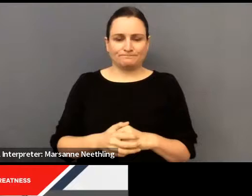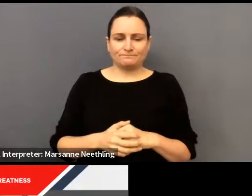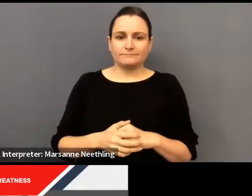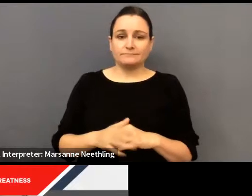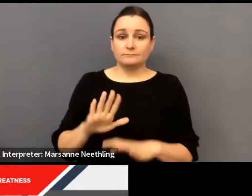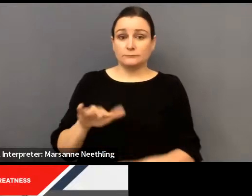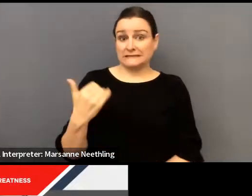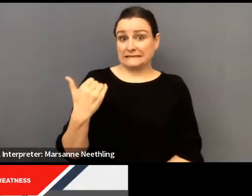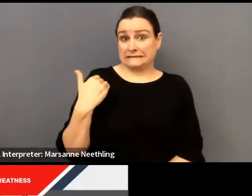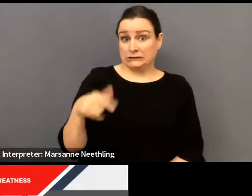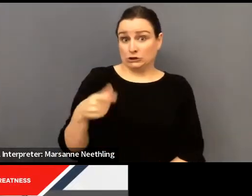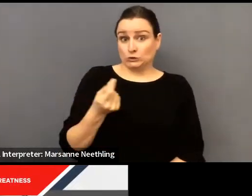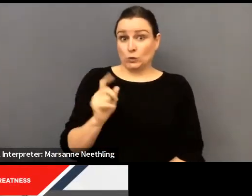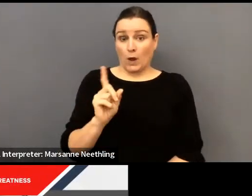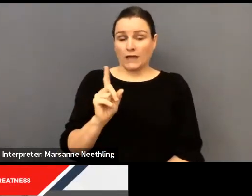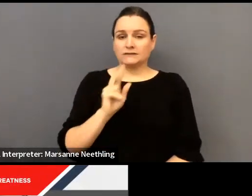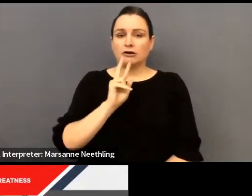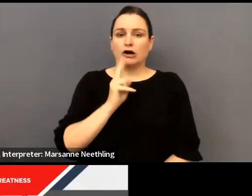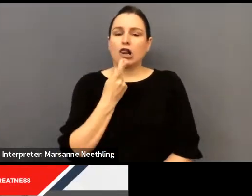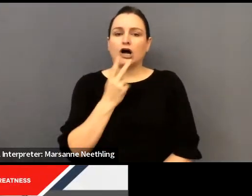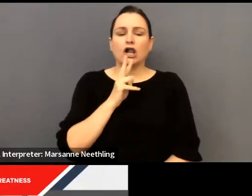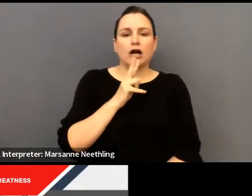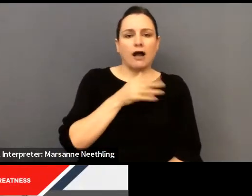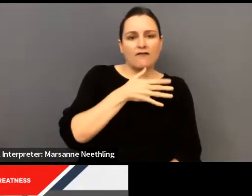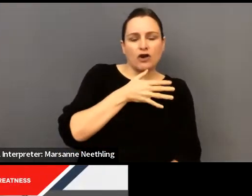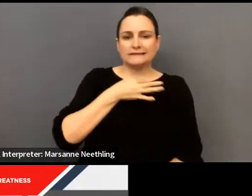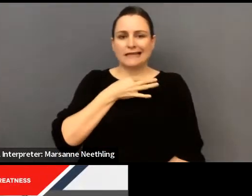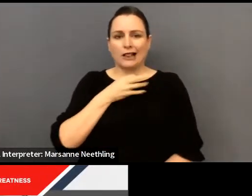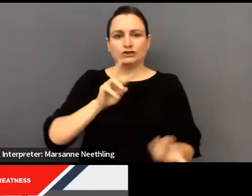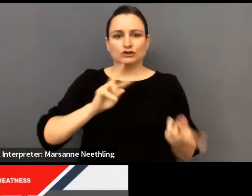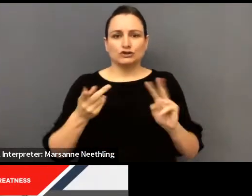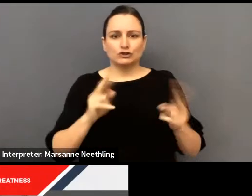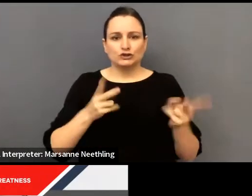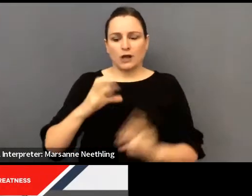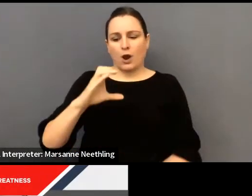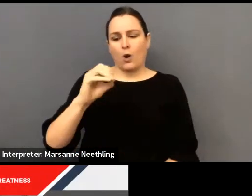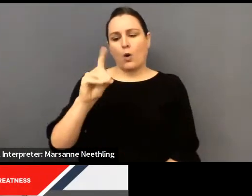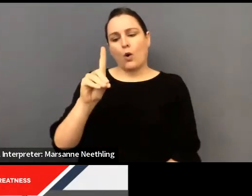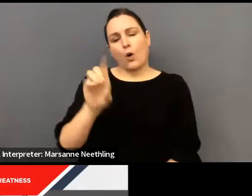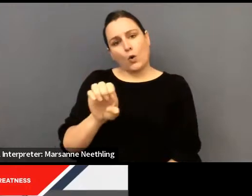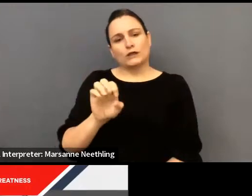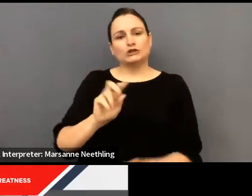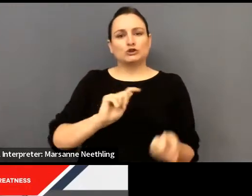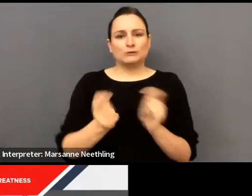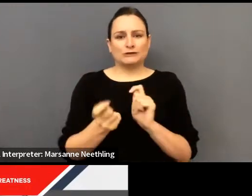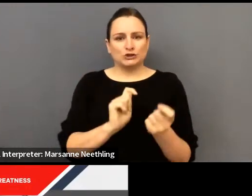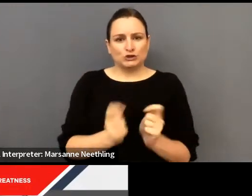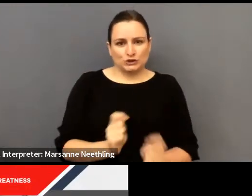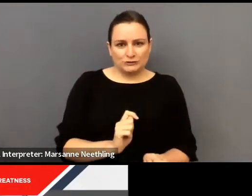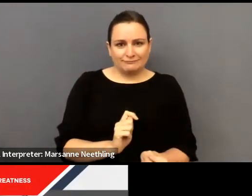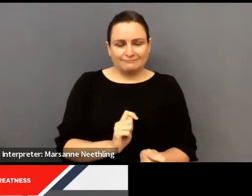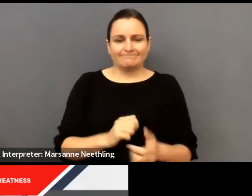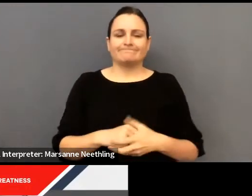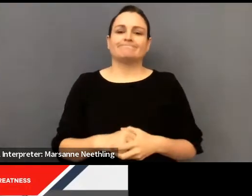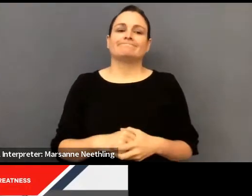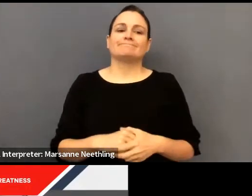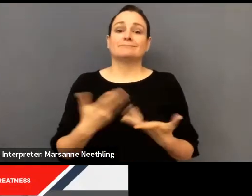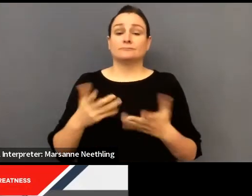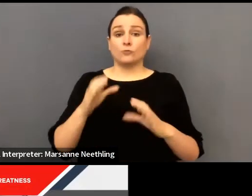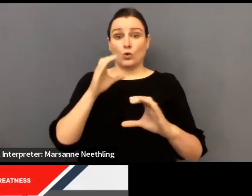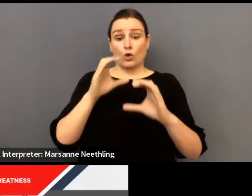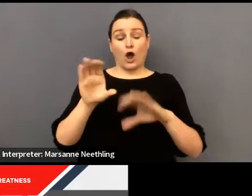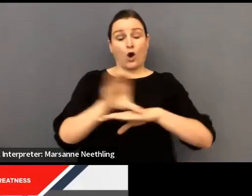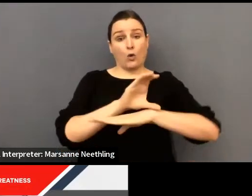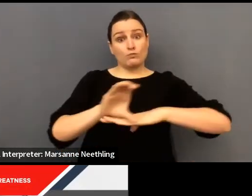code switching and computer-mediated communication, specifically Afrikaans English